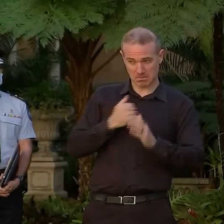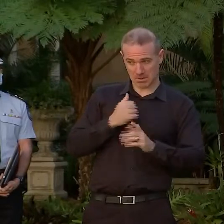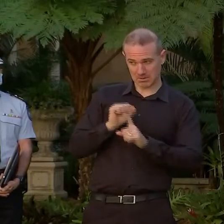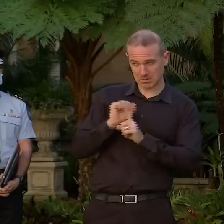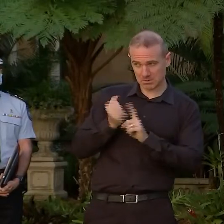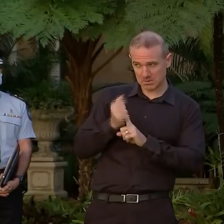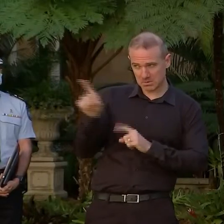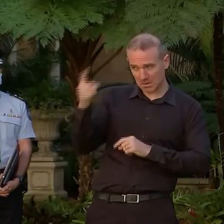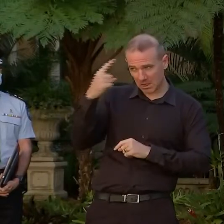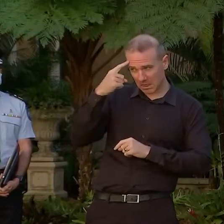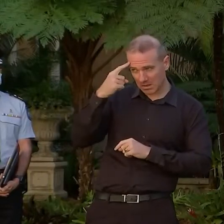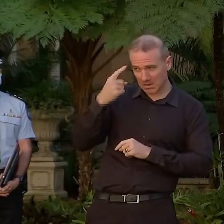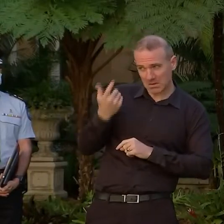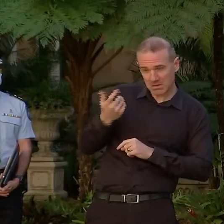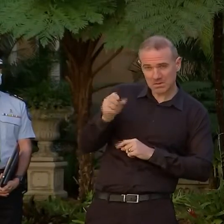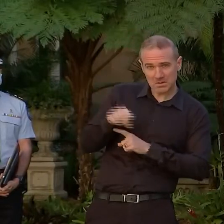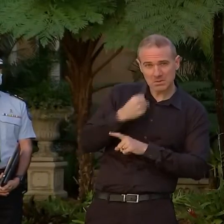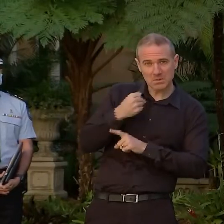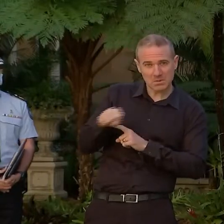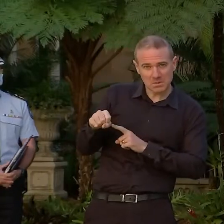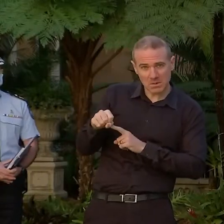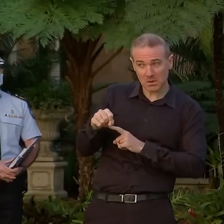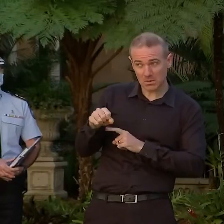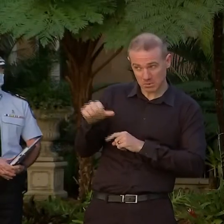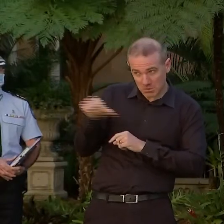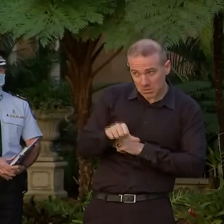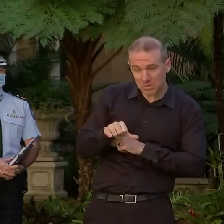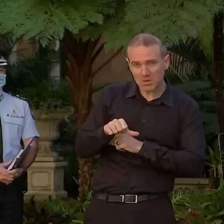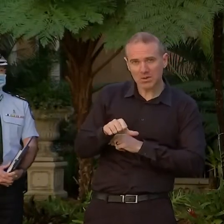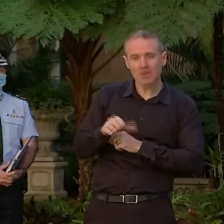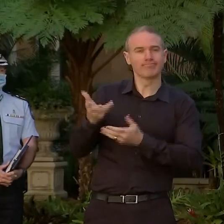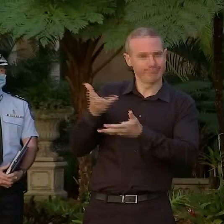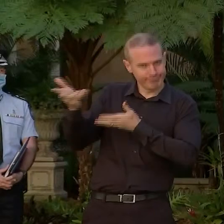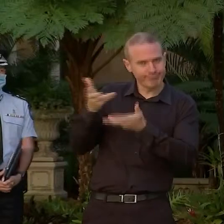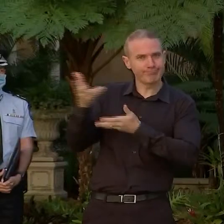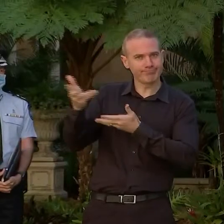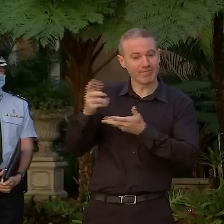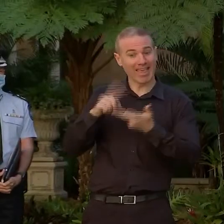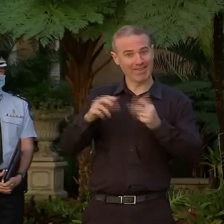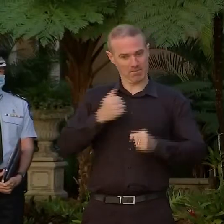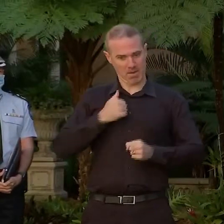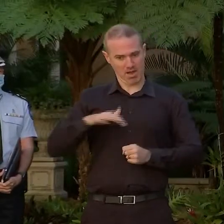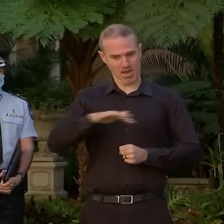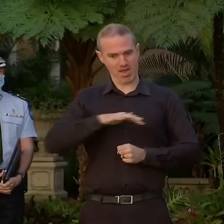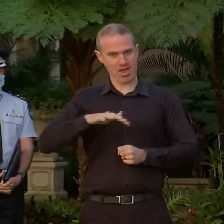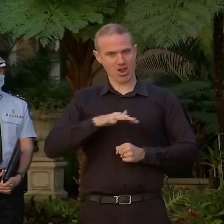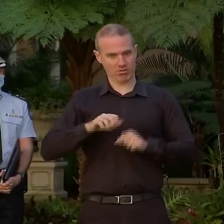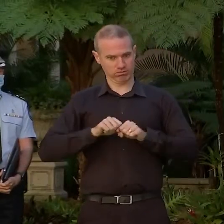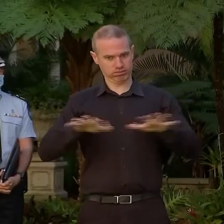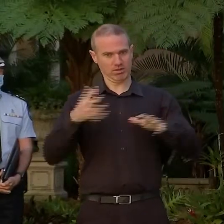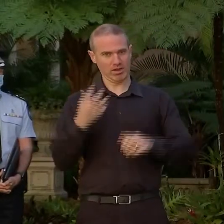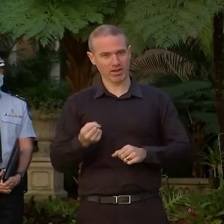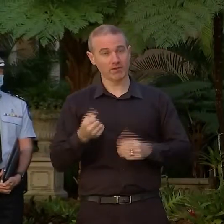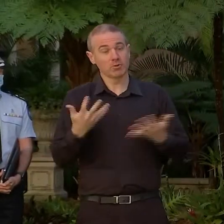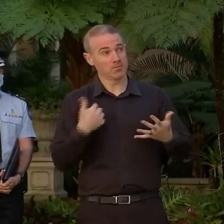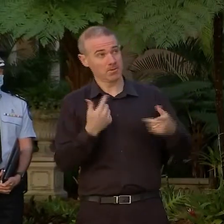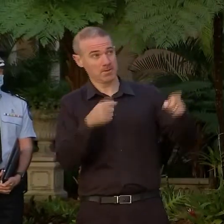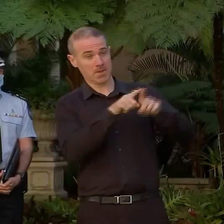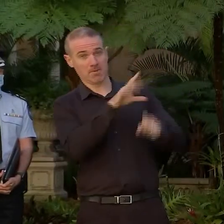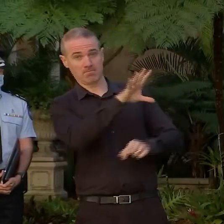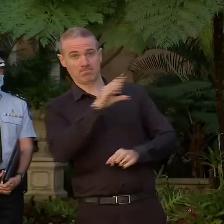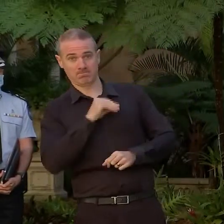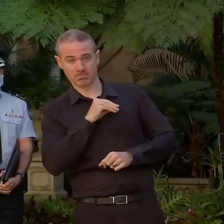circumstances, meant that they should consider getting AstraZeneca. So that is what I say. So I actually